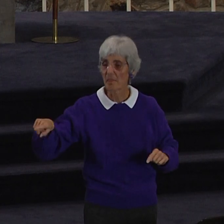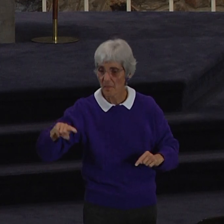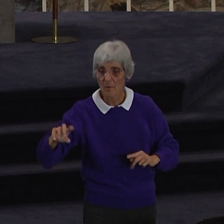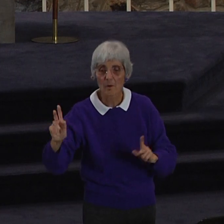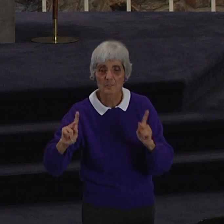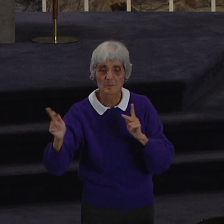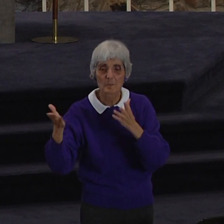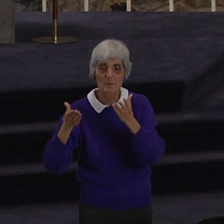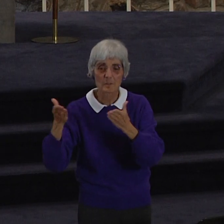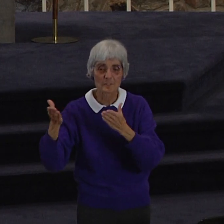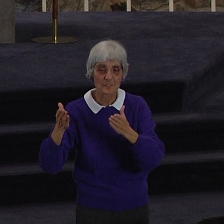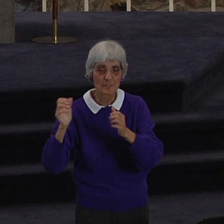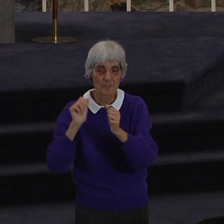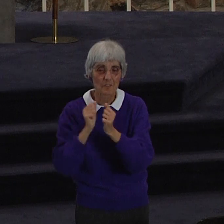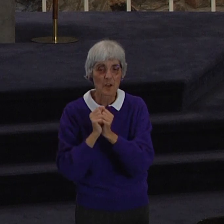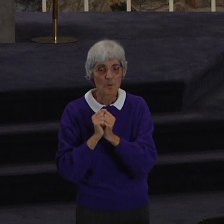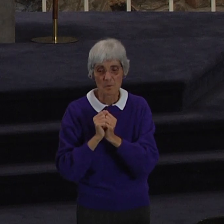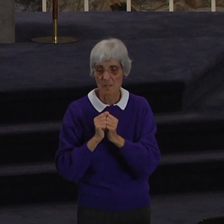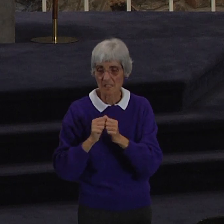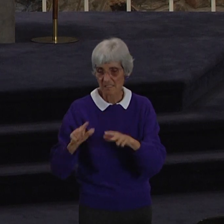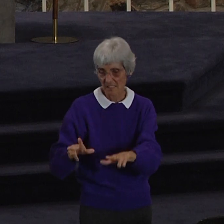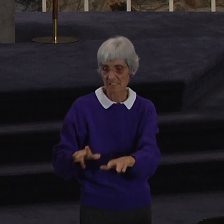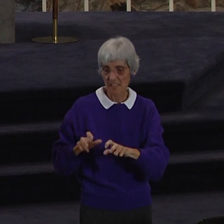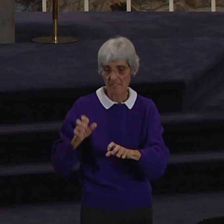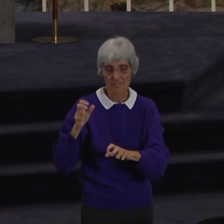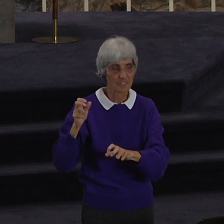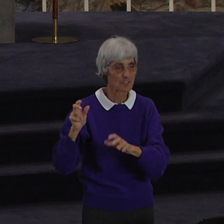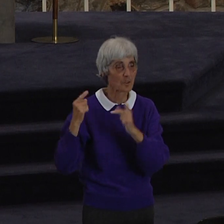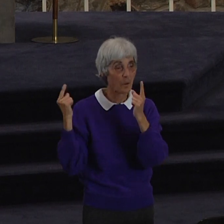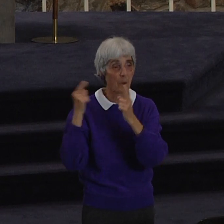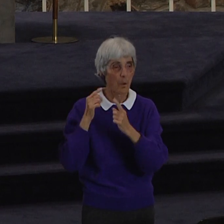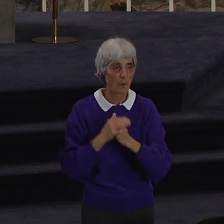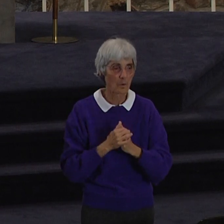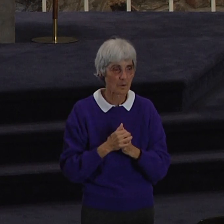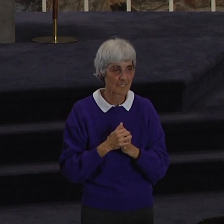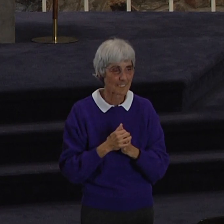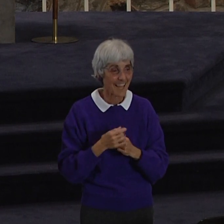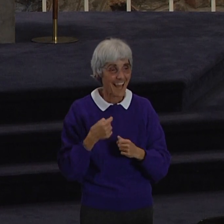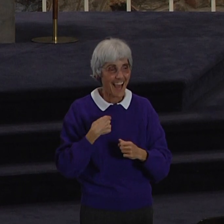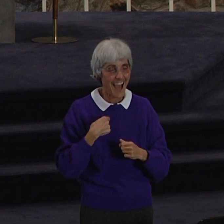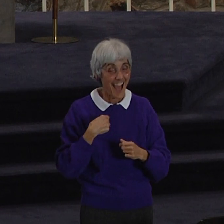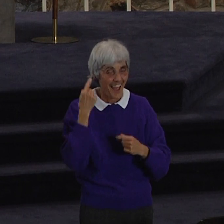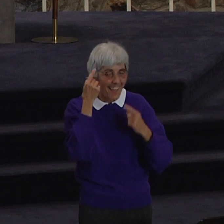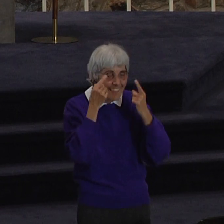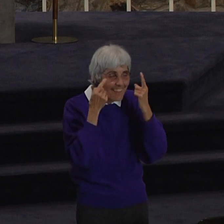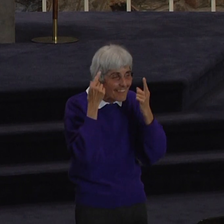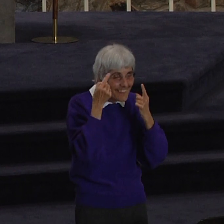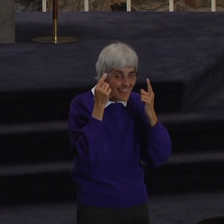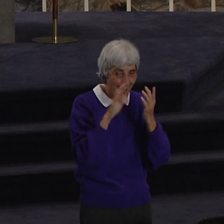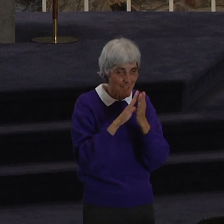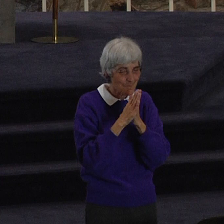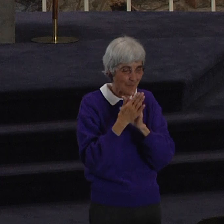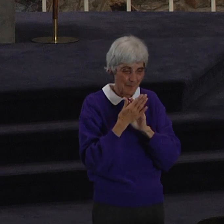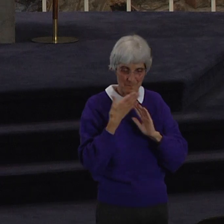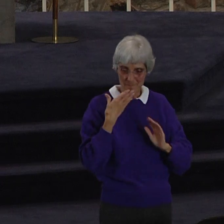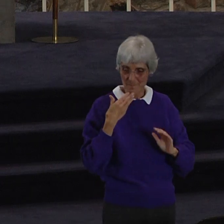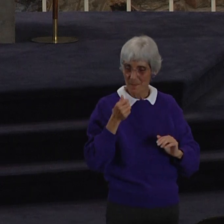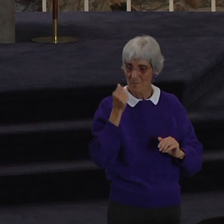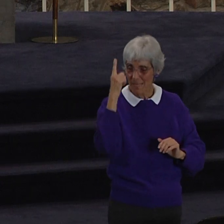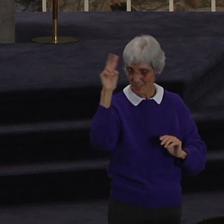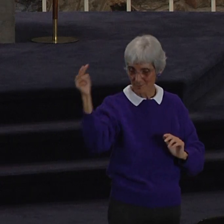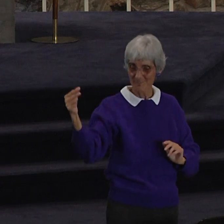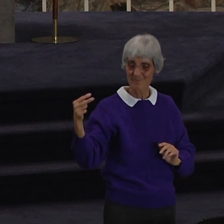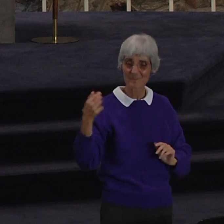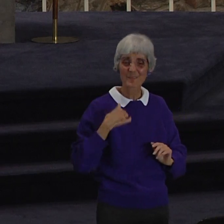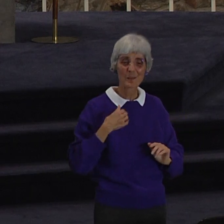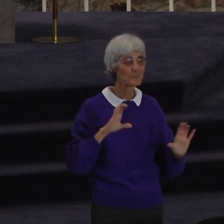own ribbon and medal rack where I place all my awards and decorations for the selfless service